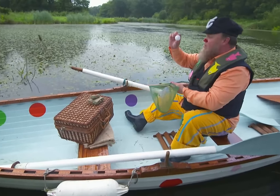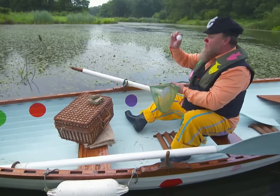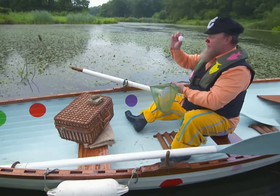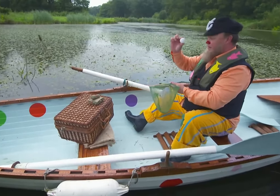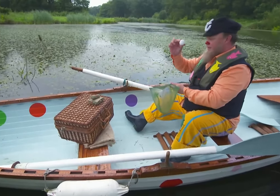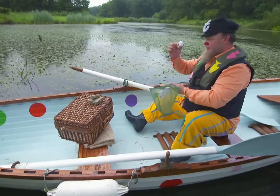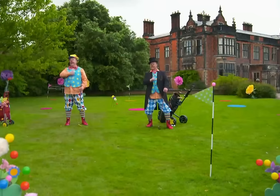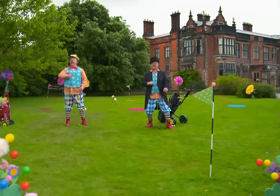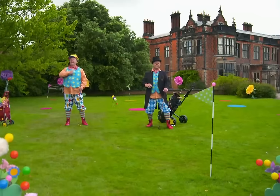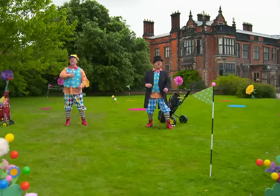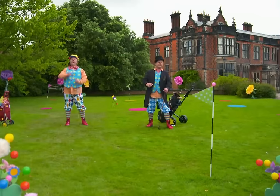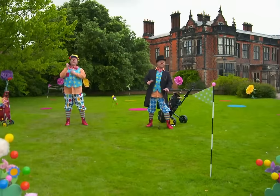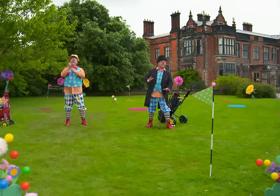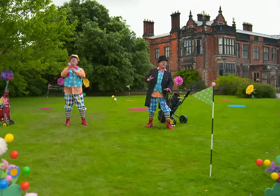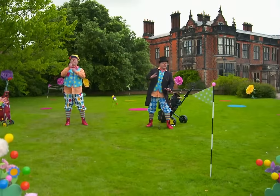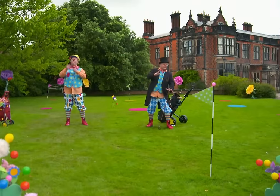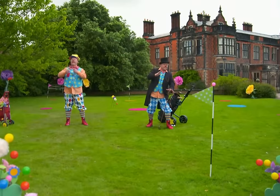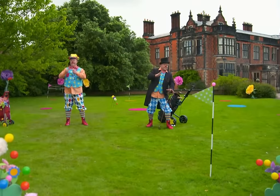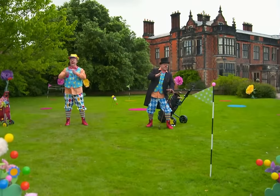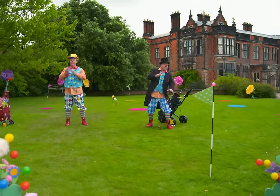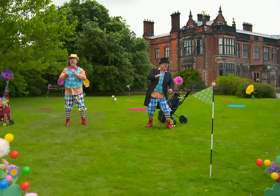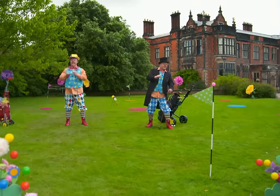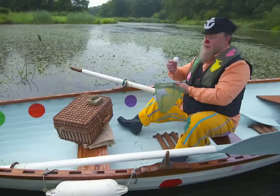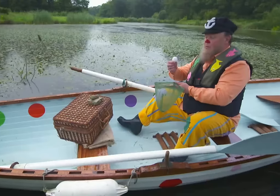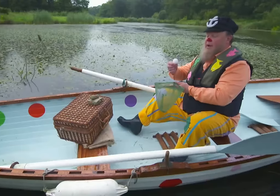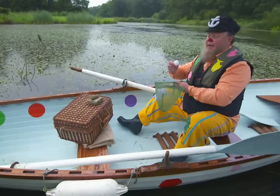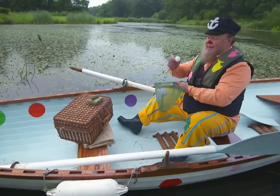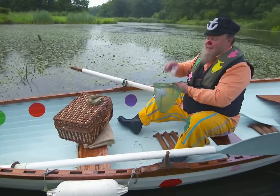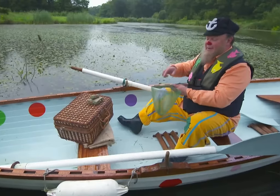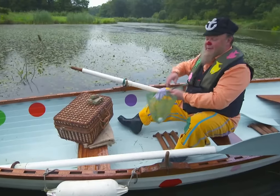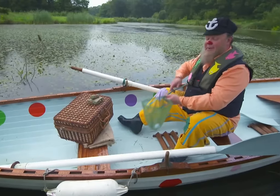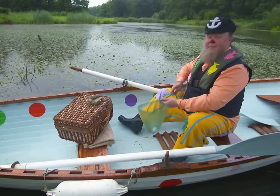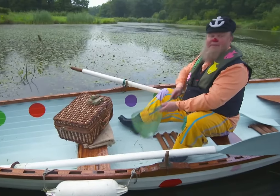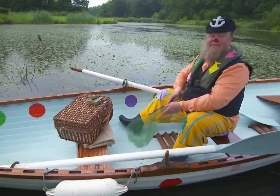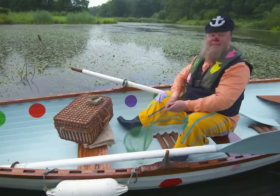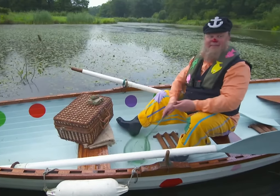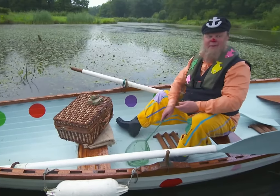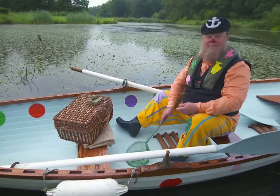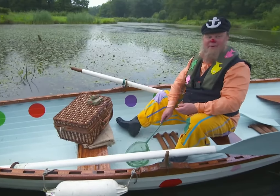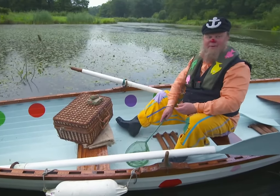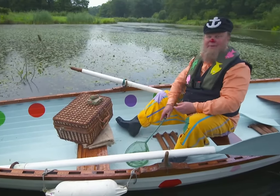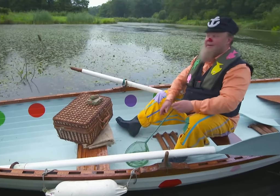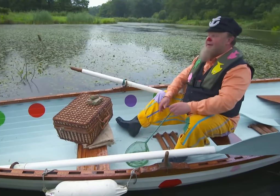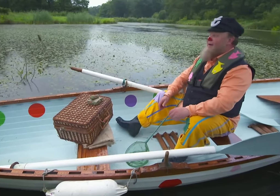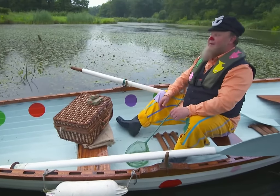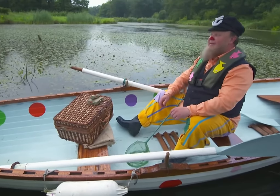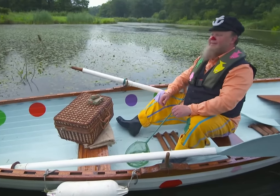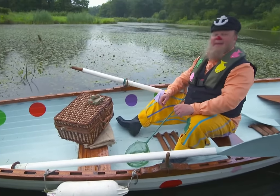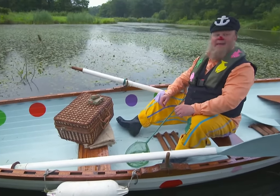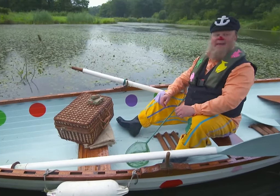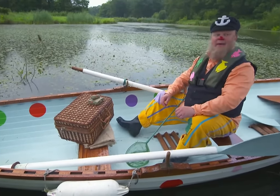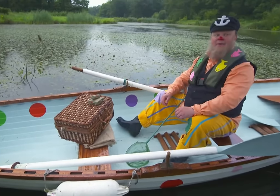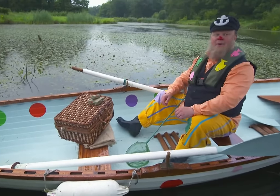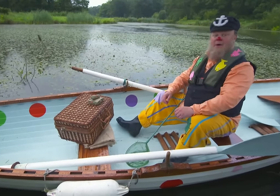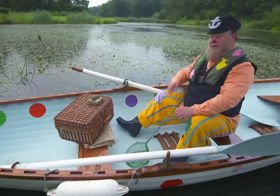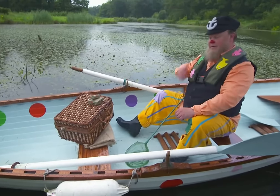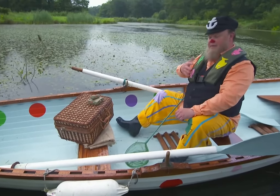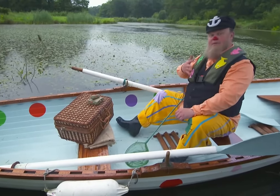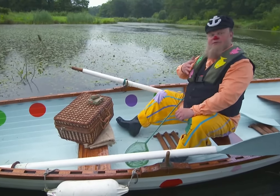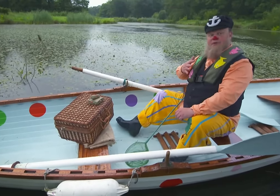ball. Sorry, Fisherman Tumble. Oh, Mr. Tumble, honestly, you're going to